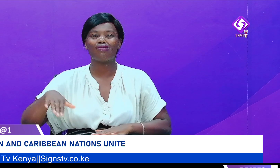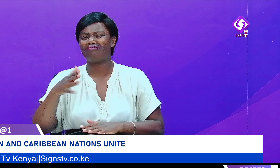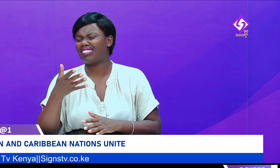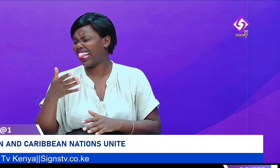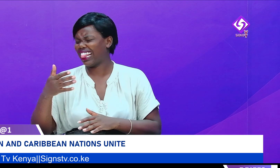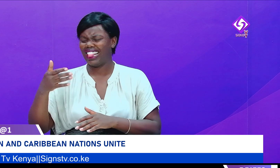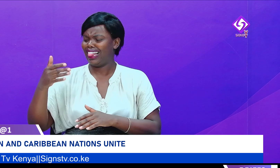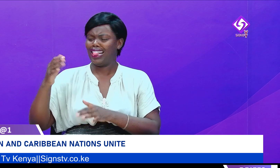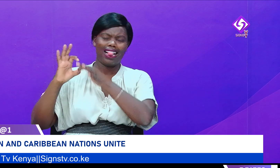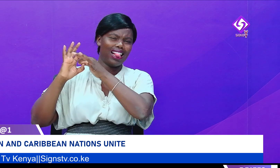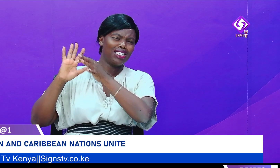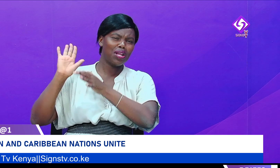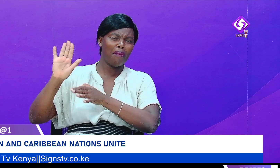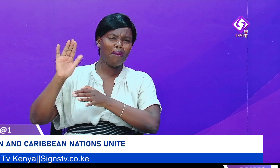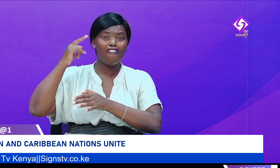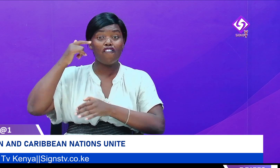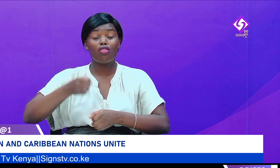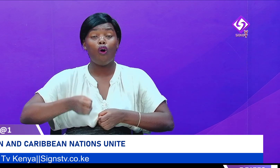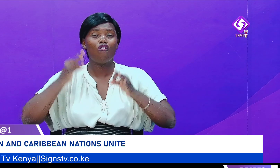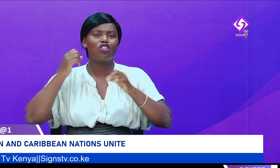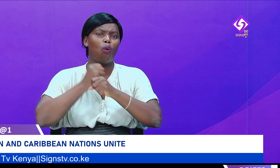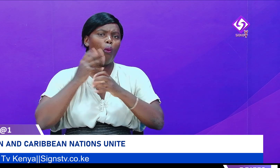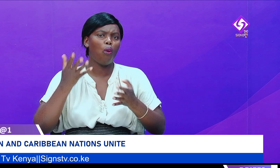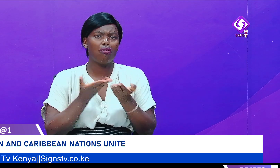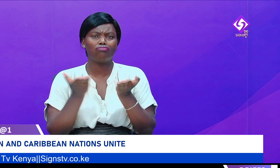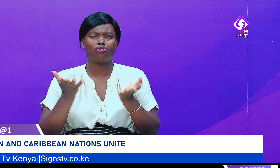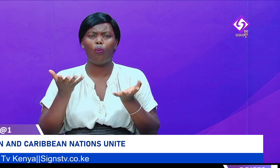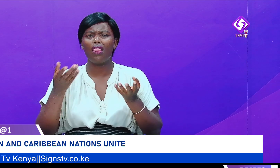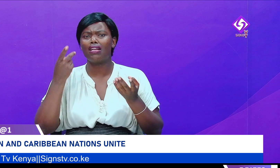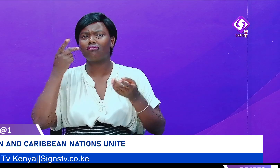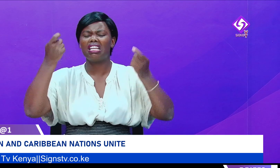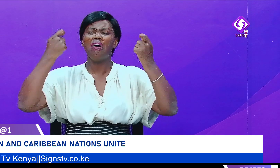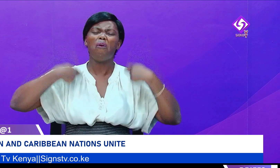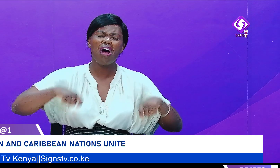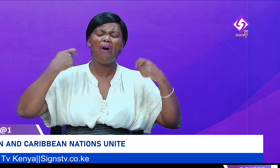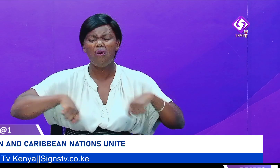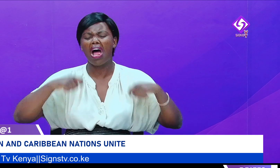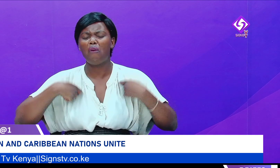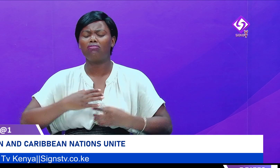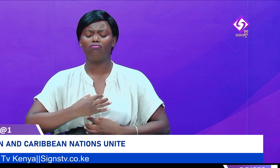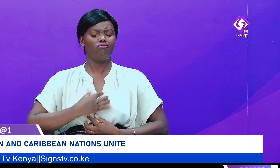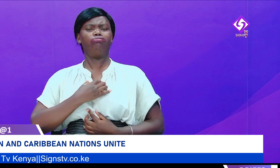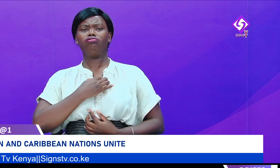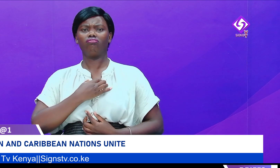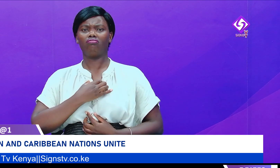moving away from formal attire towards a more flexible and practical approach.